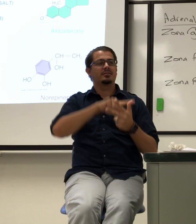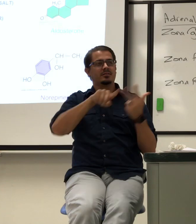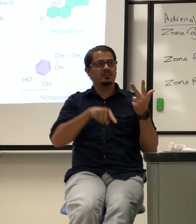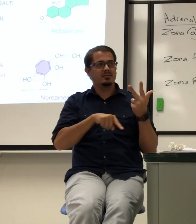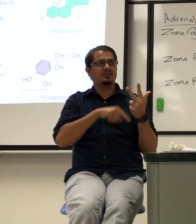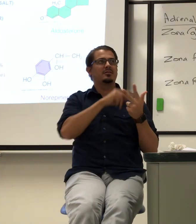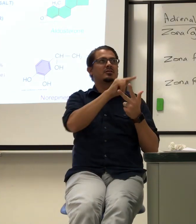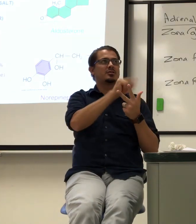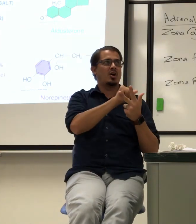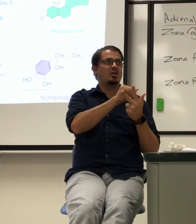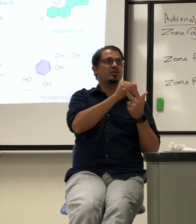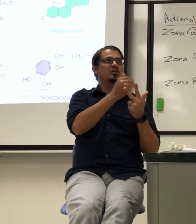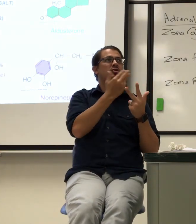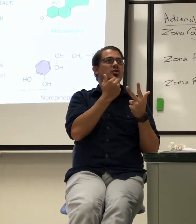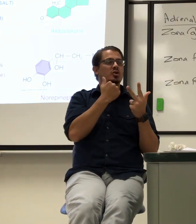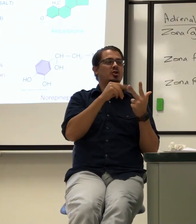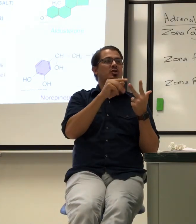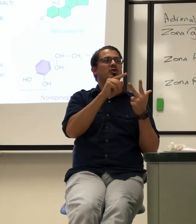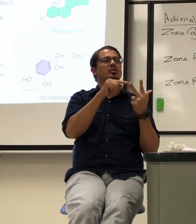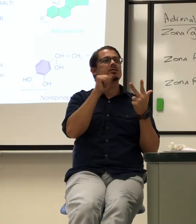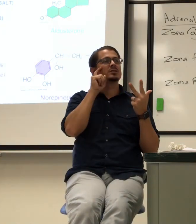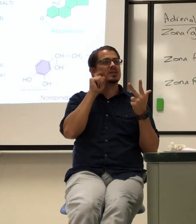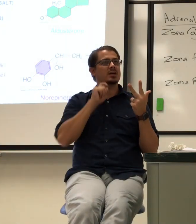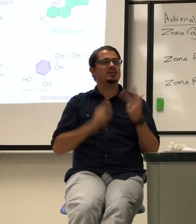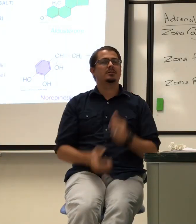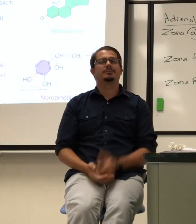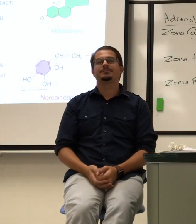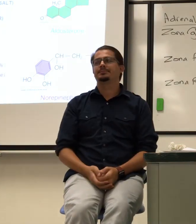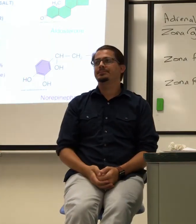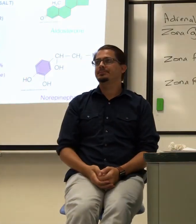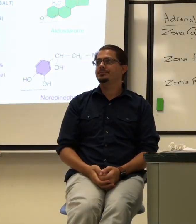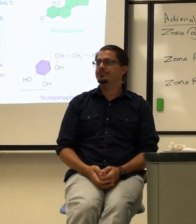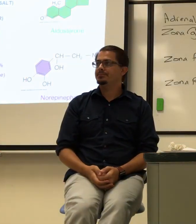Salt, sugar, sex, just remember that.